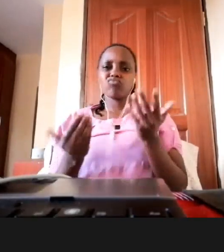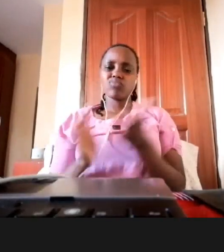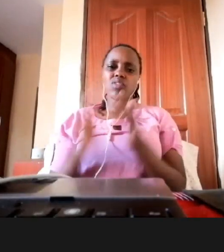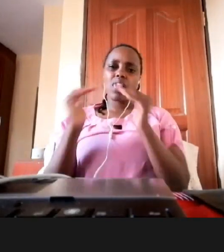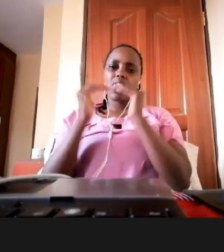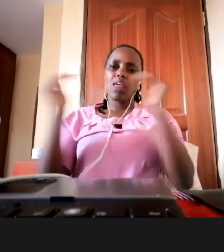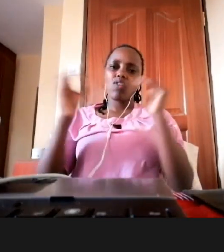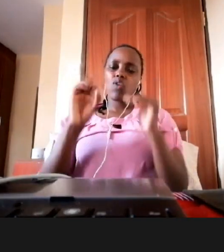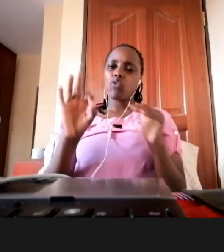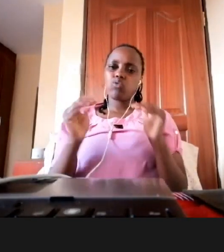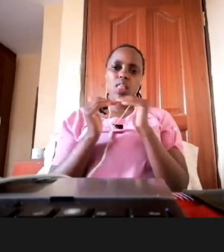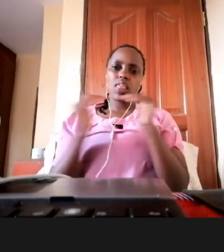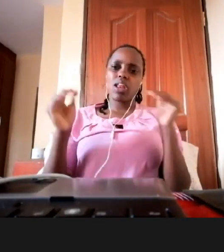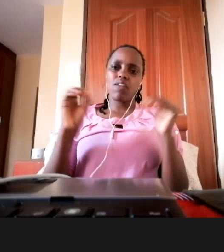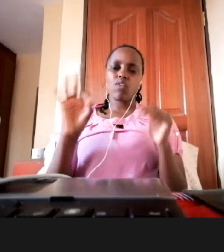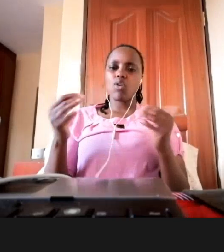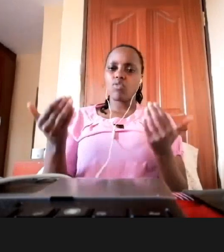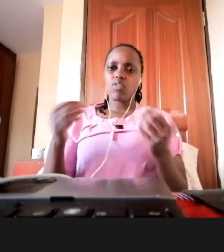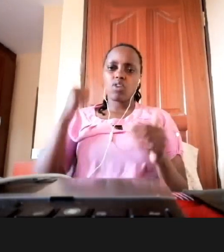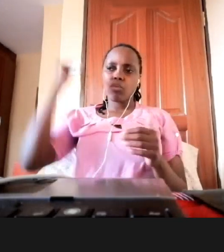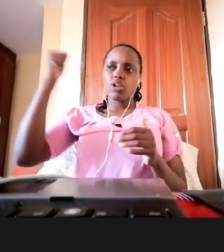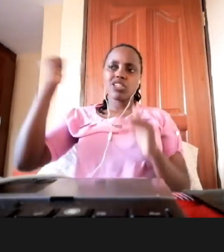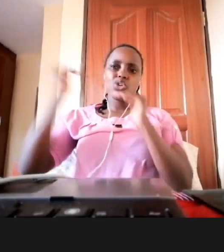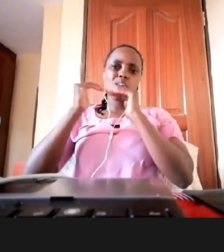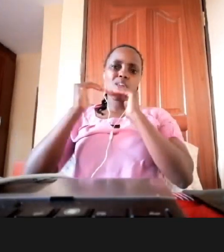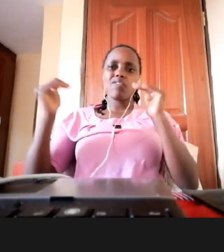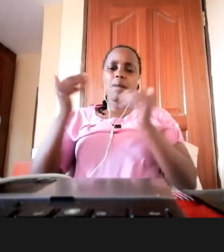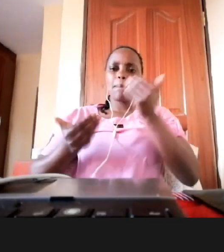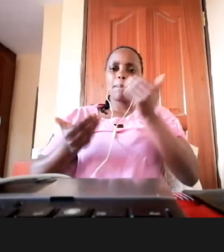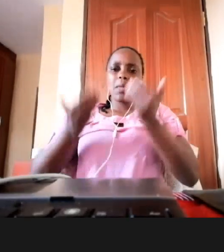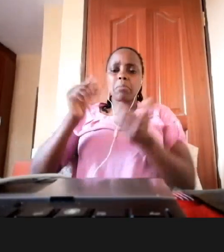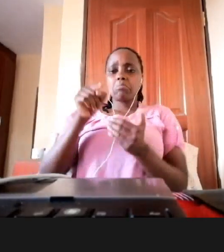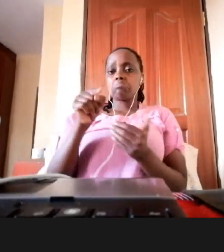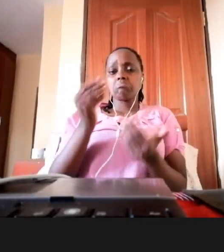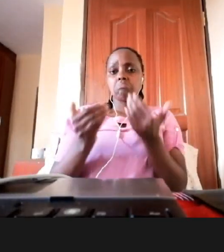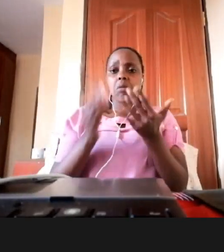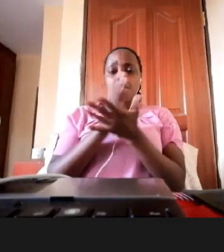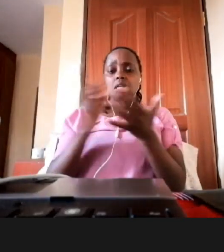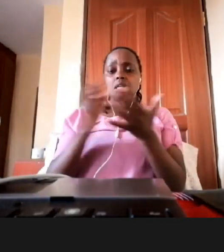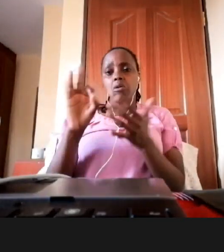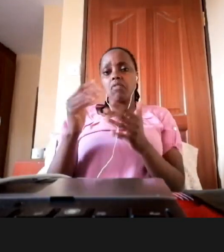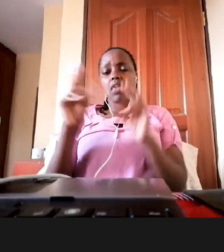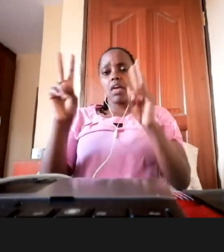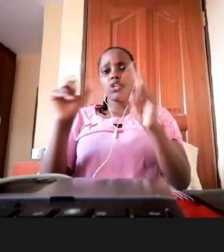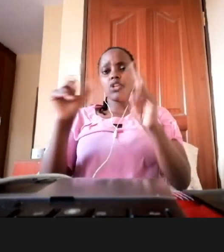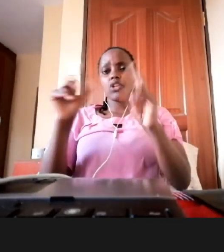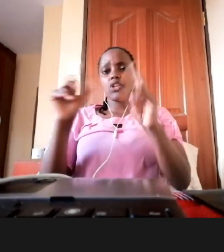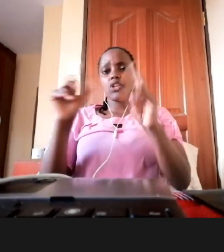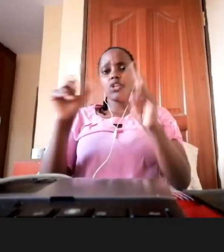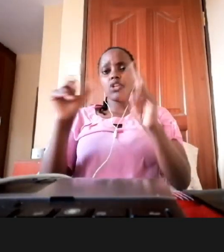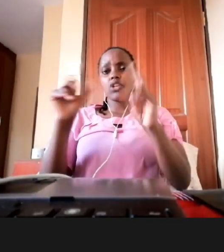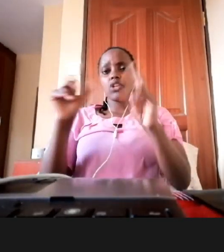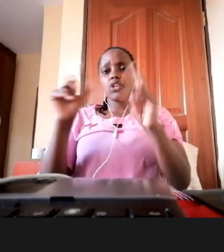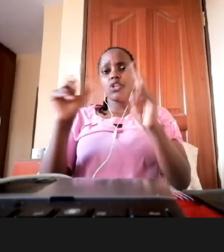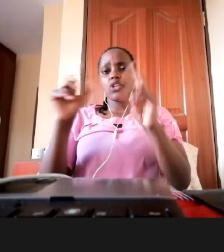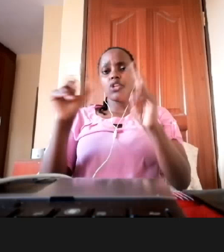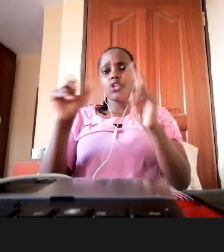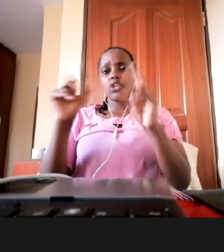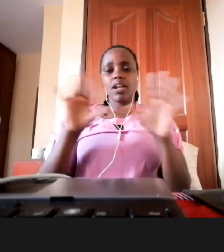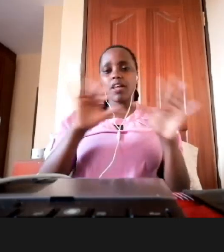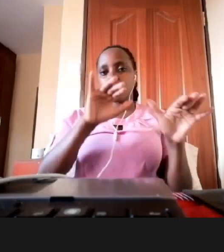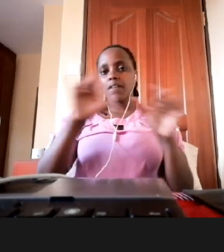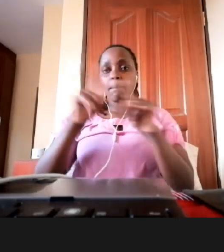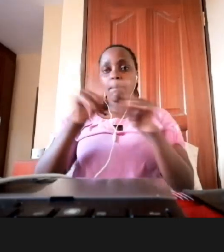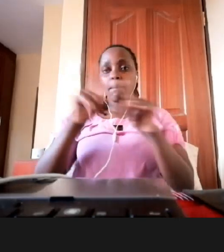of, political level, maybe this may be some of the issues. But the good news is that the